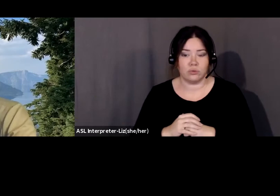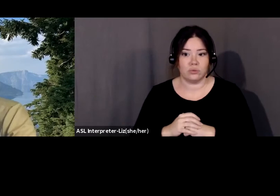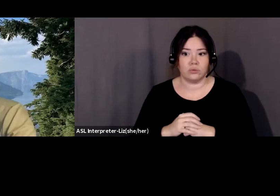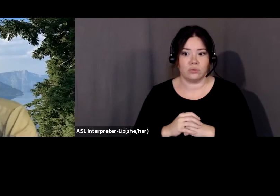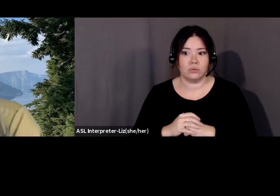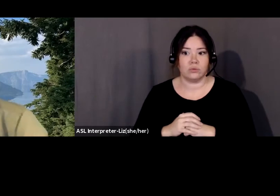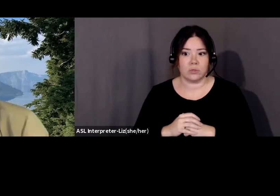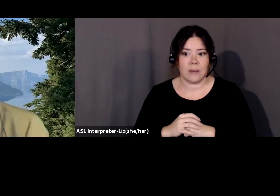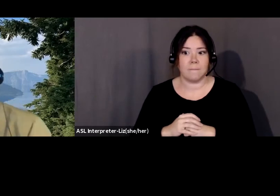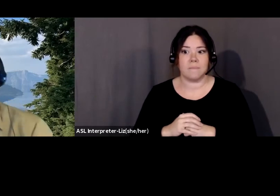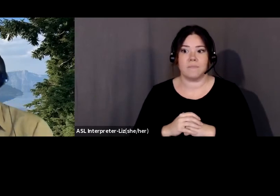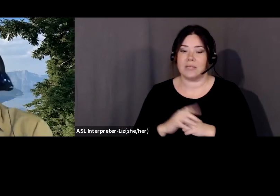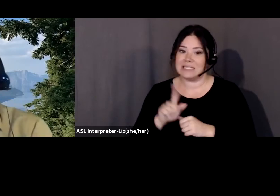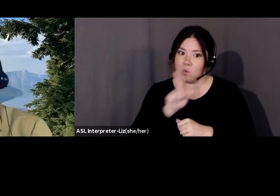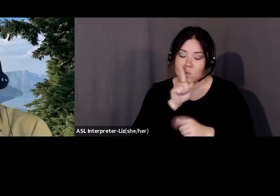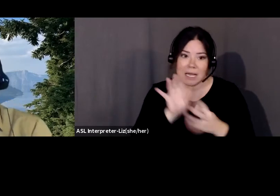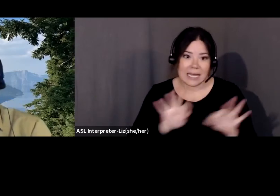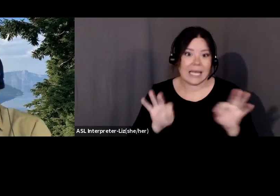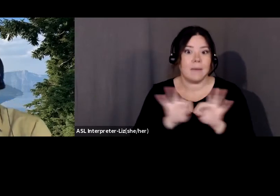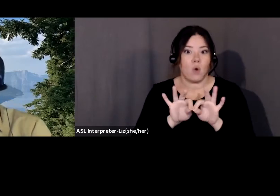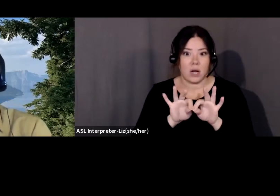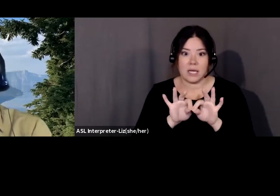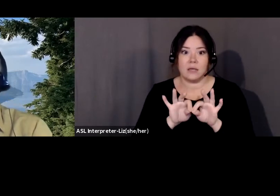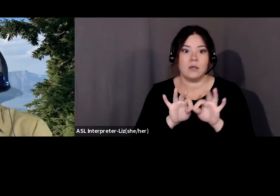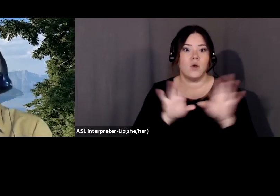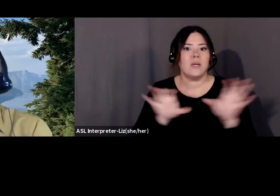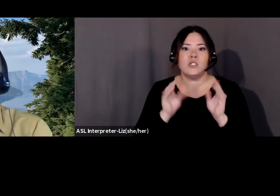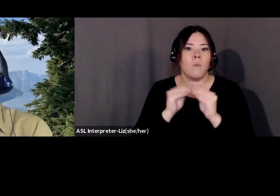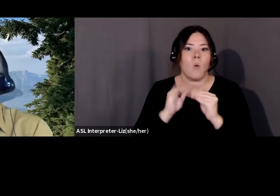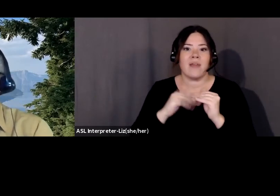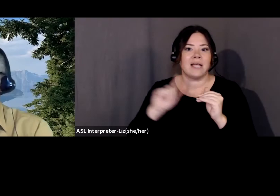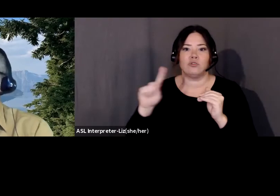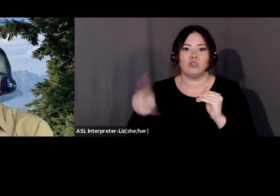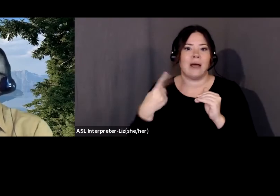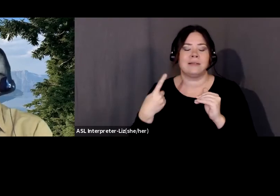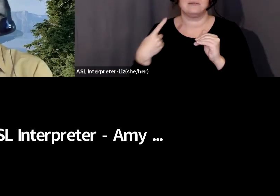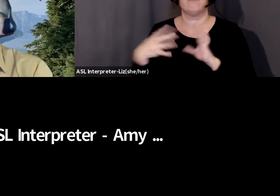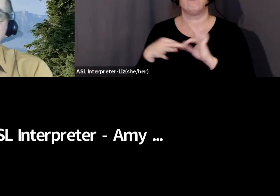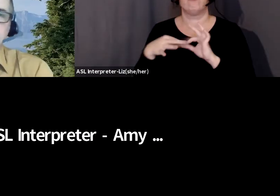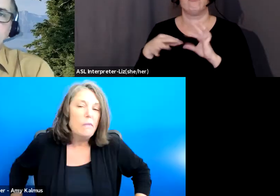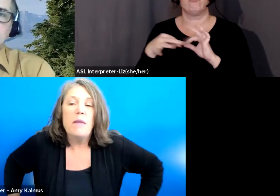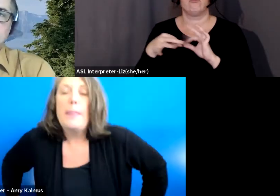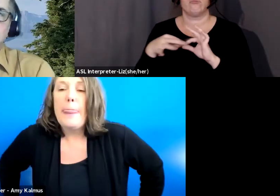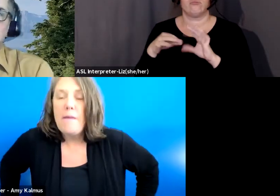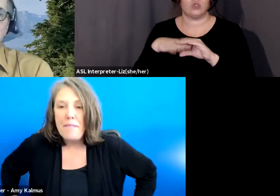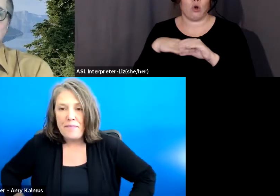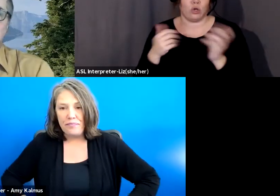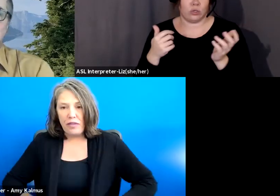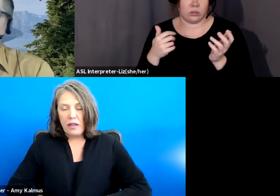It's really important that we do more than just talk about those things. And so